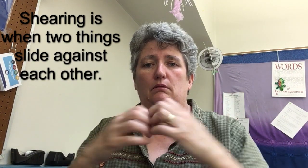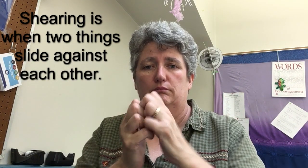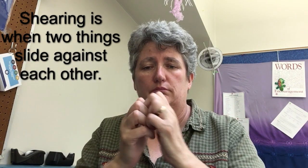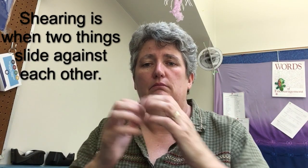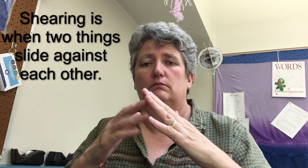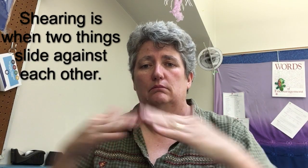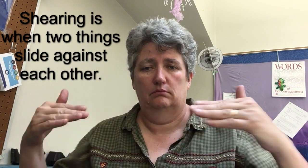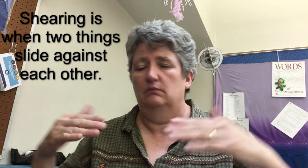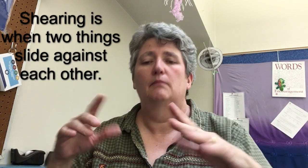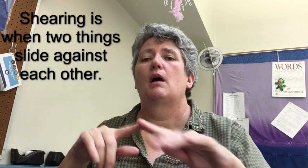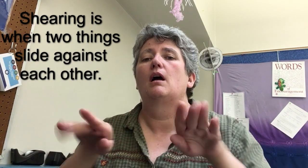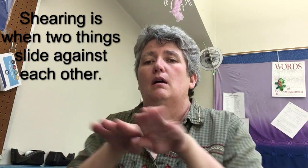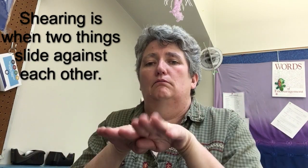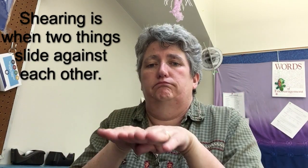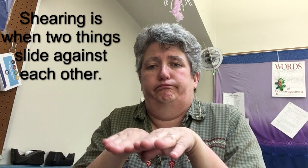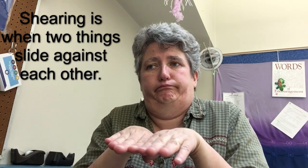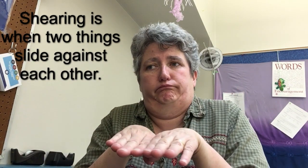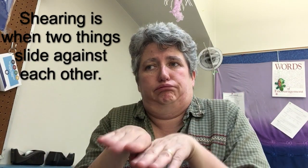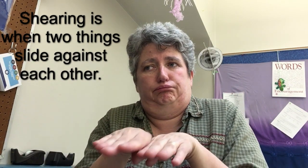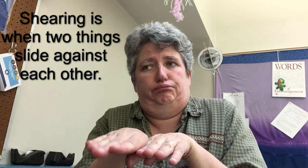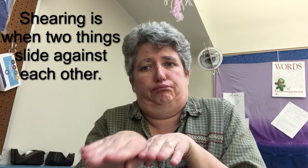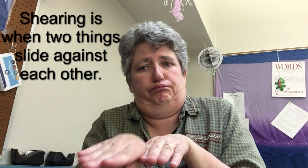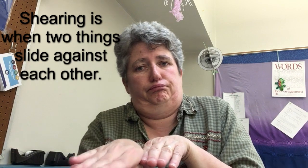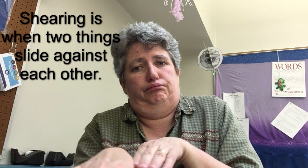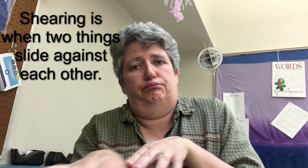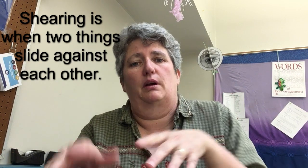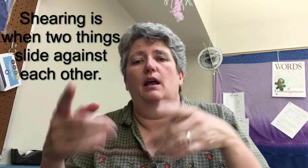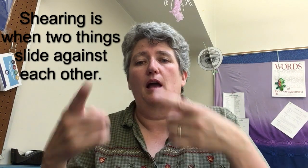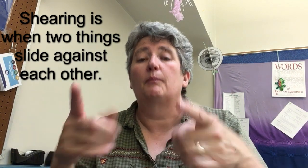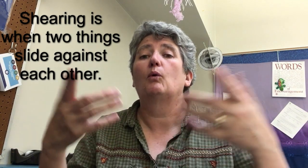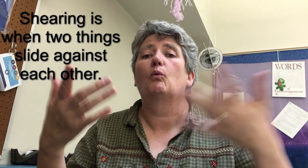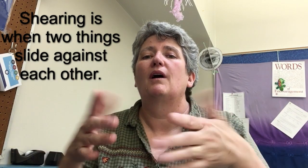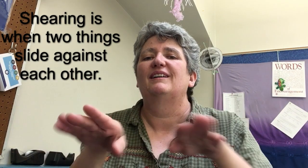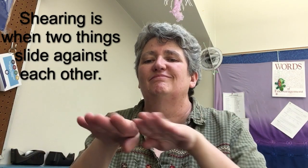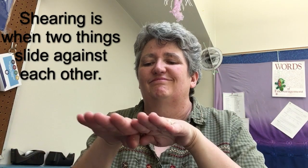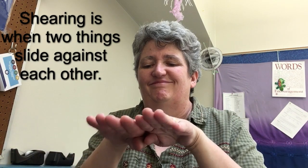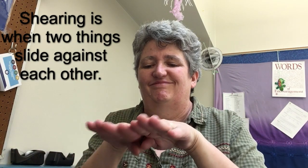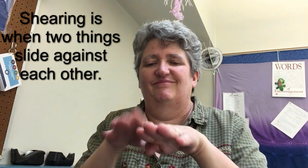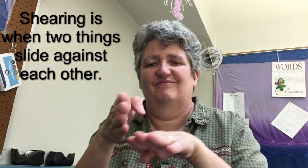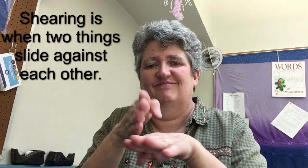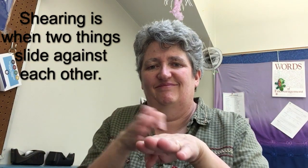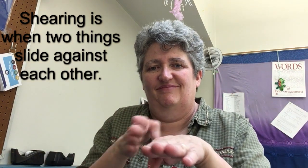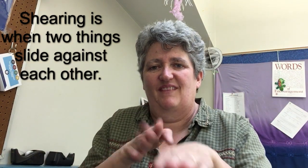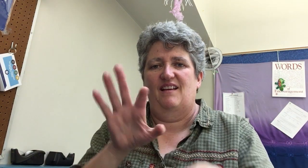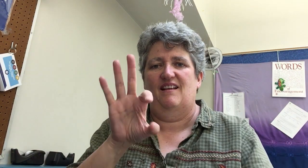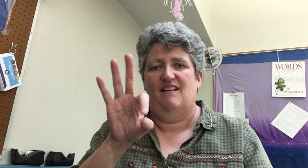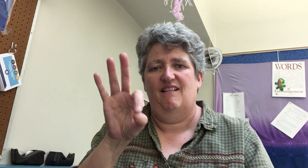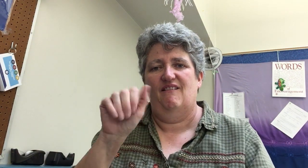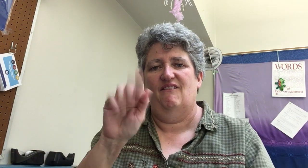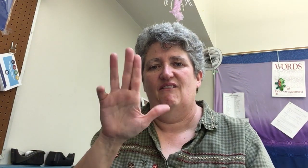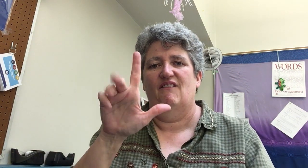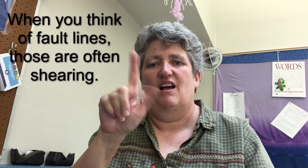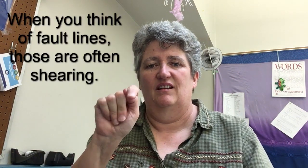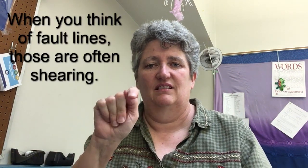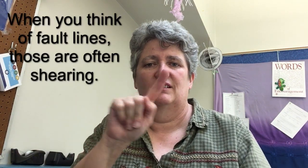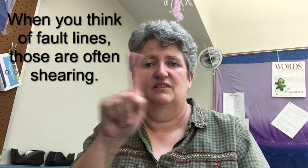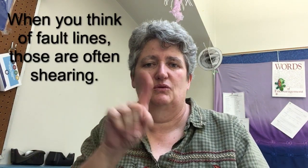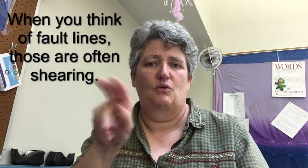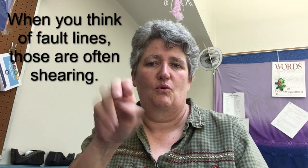Not up and down or coming together or apart, but they're actually moving against each other. So like when we talk about fault